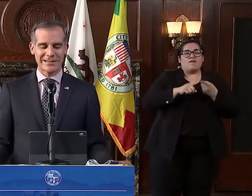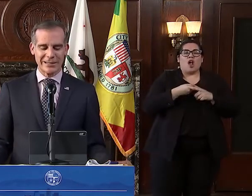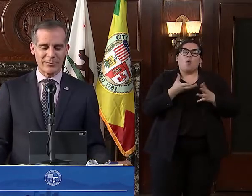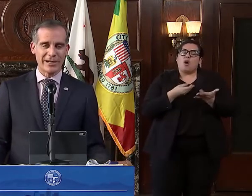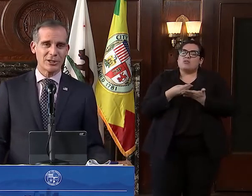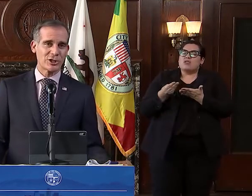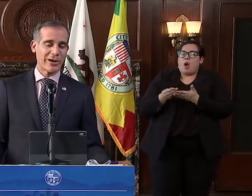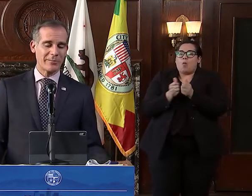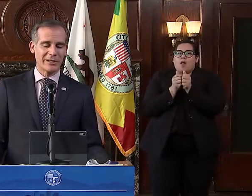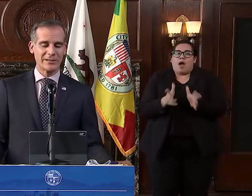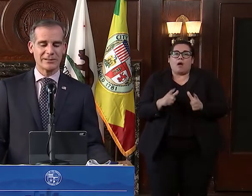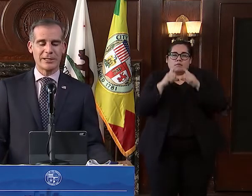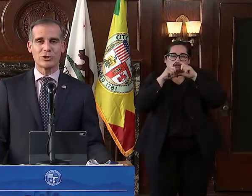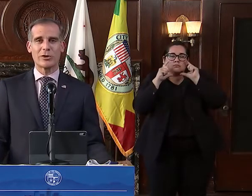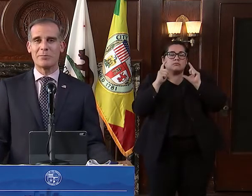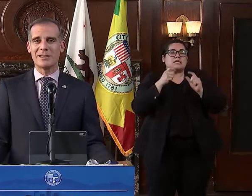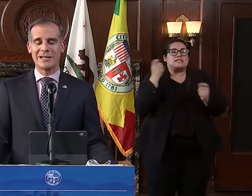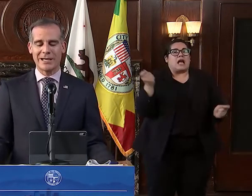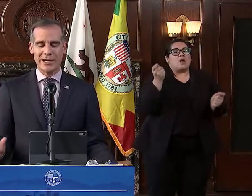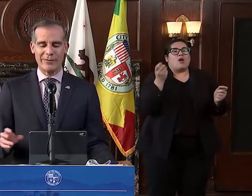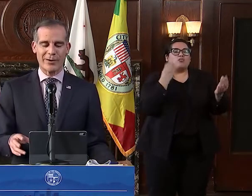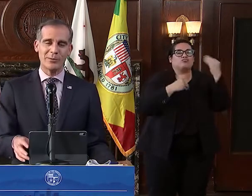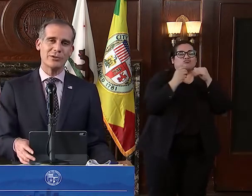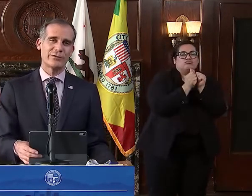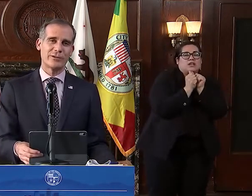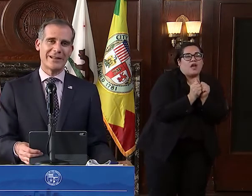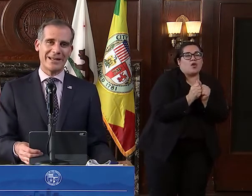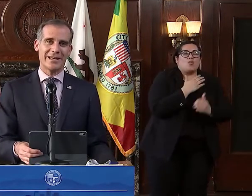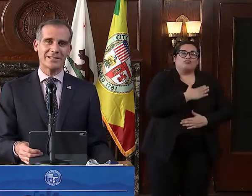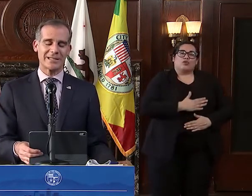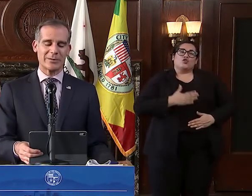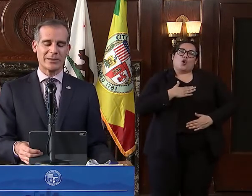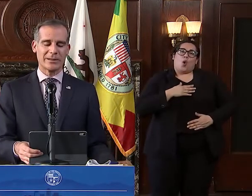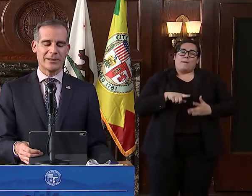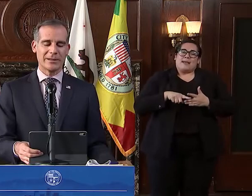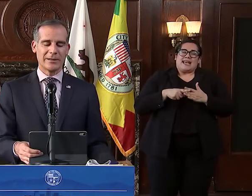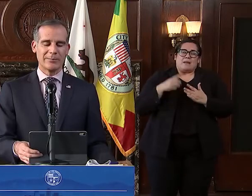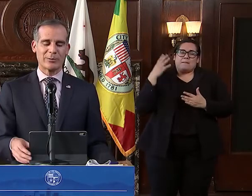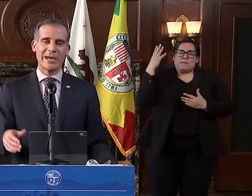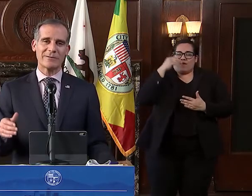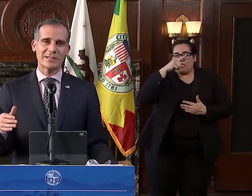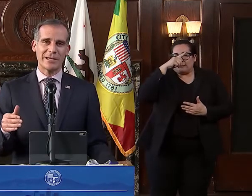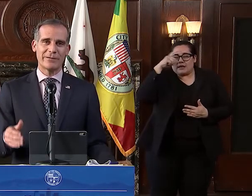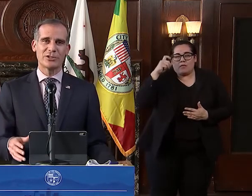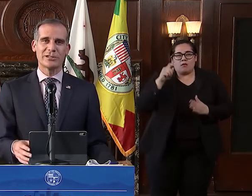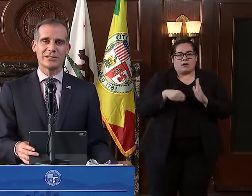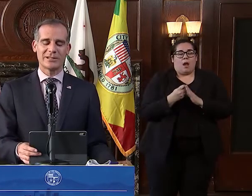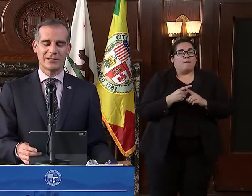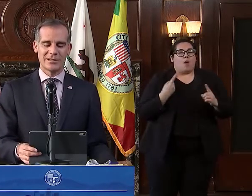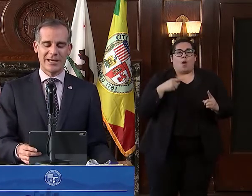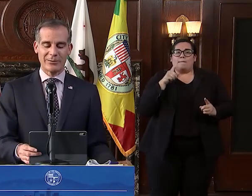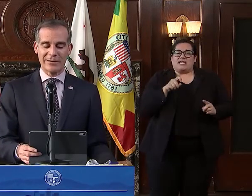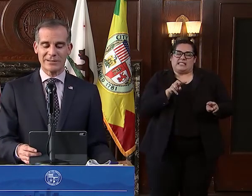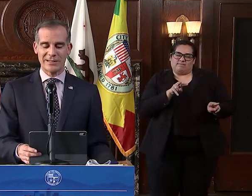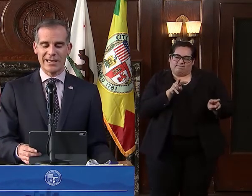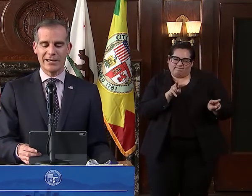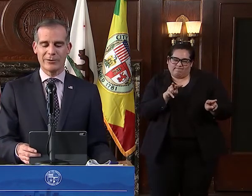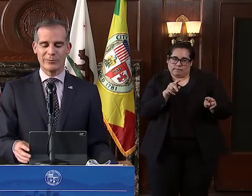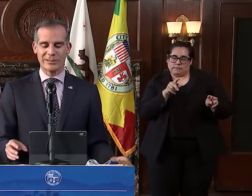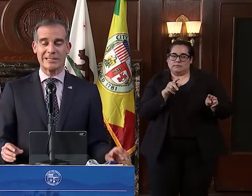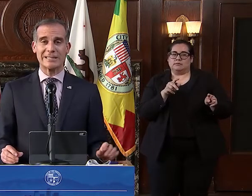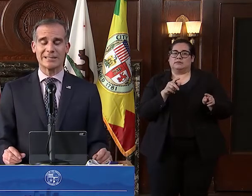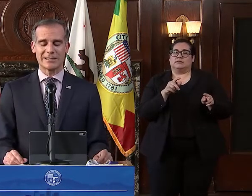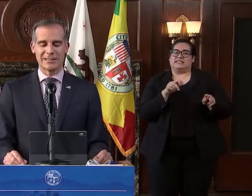on, celebrate, share a meal, enjoy the beginning of our beautiful LA summer. But we have to stay vigilant and we have to